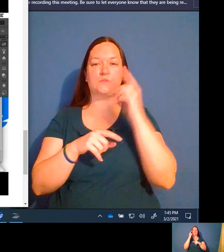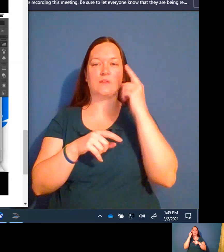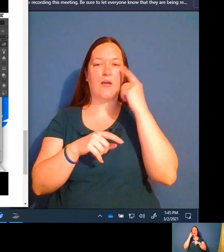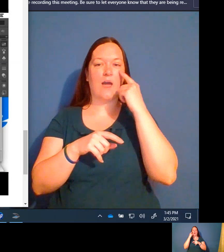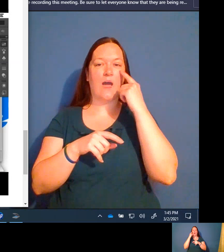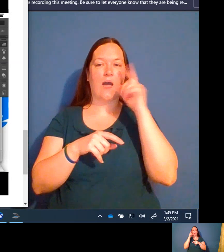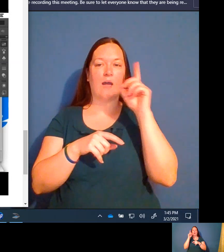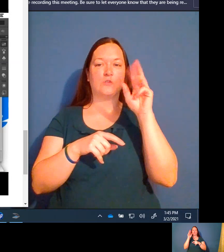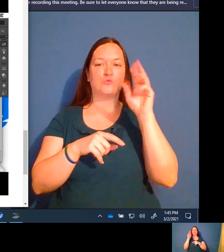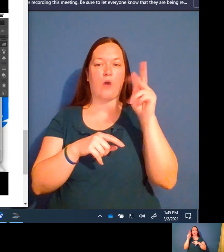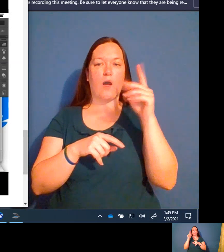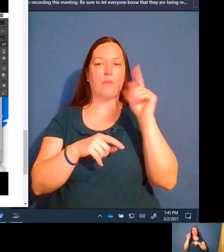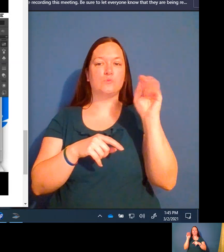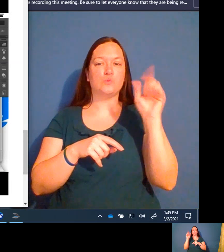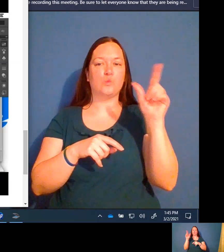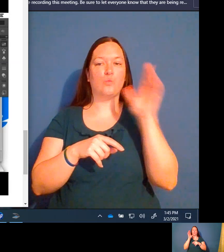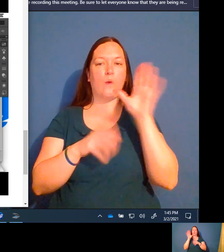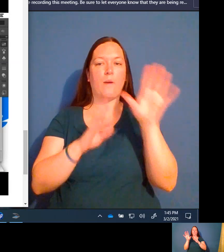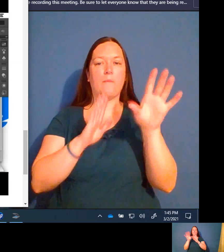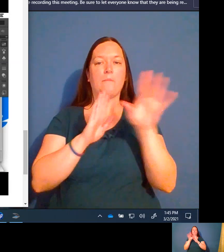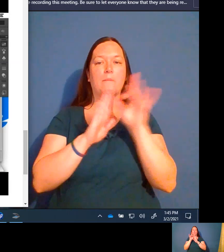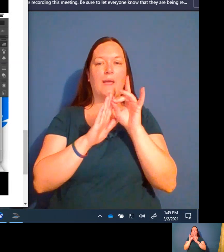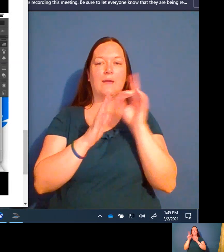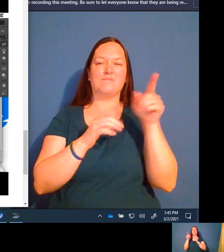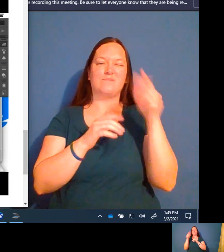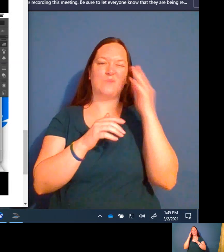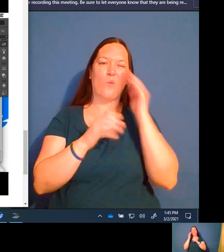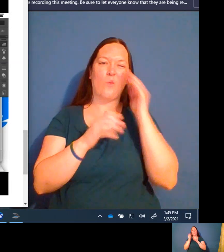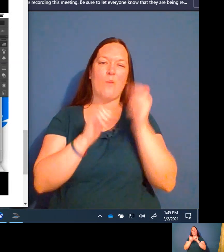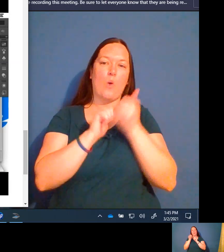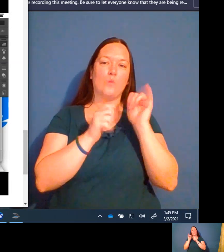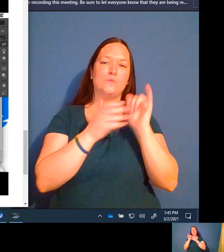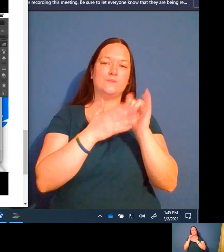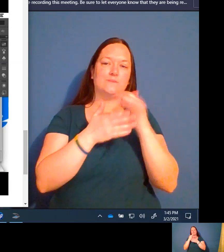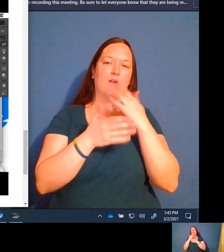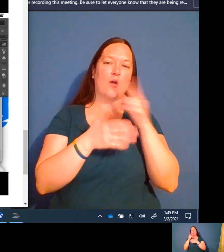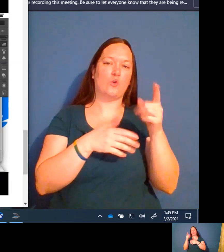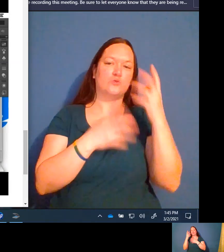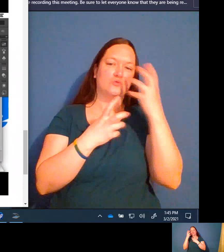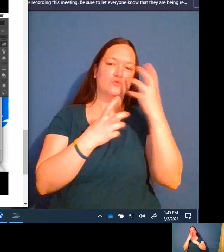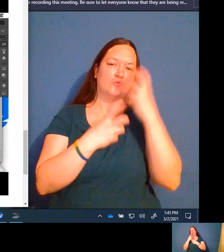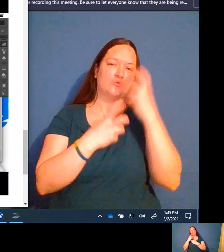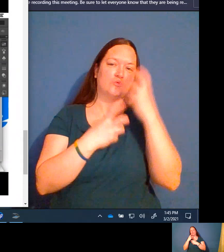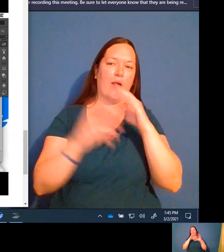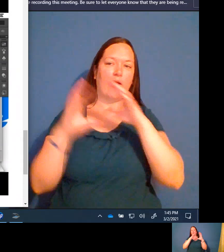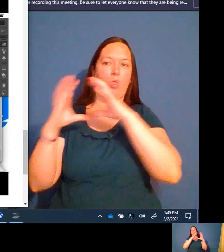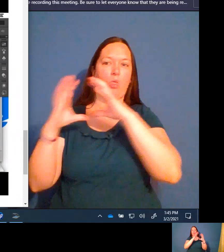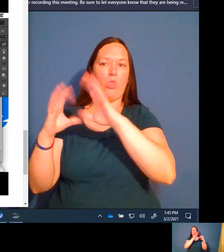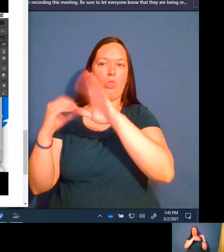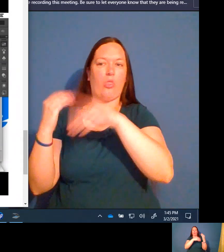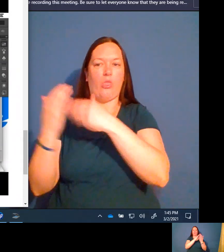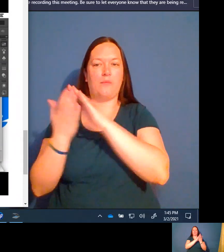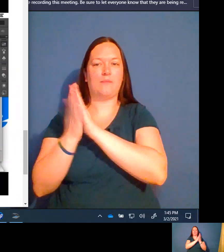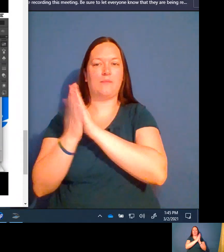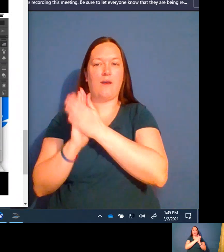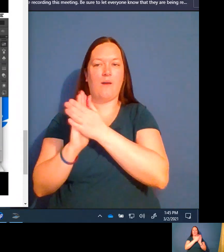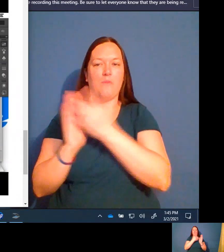tool, and I'm going to select the majority of the color is this red. So I'm just going to click in the middle here so the whole thing turns red.